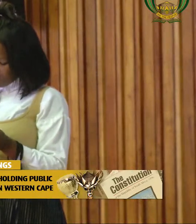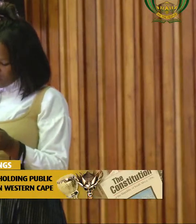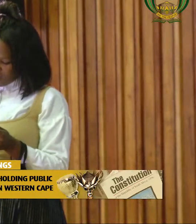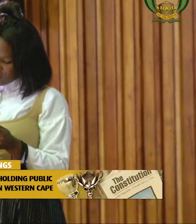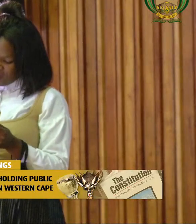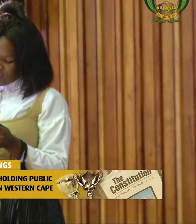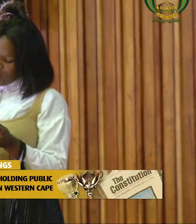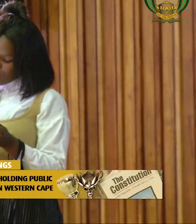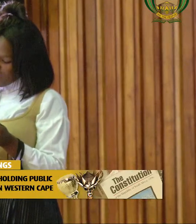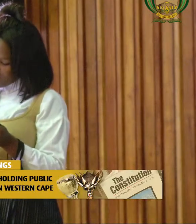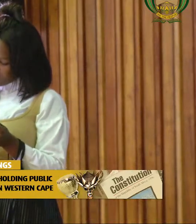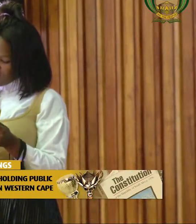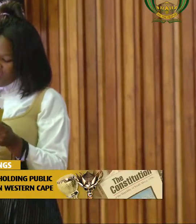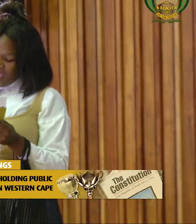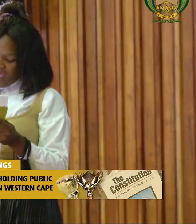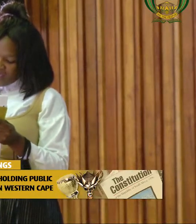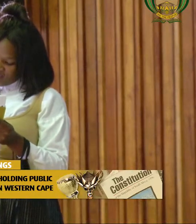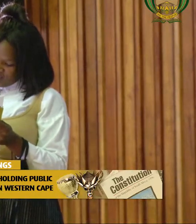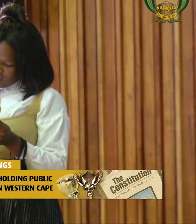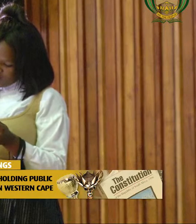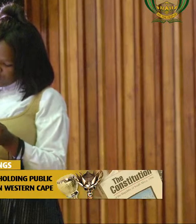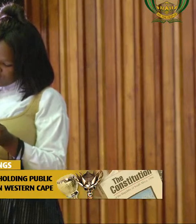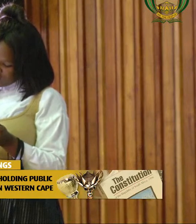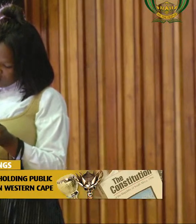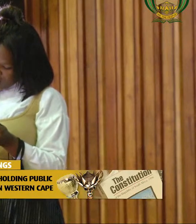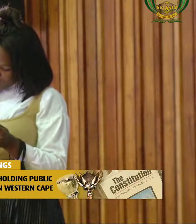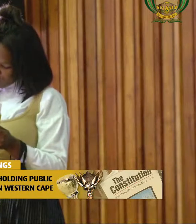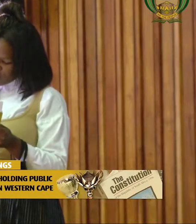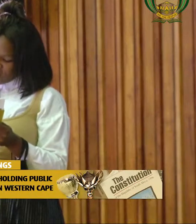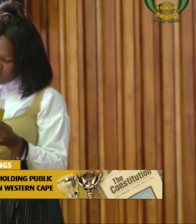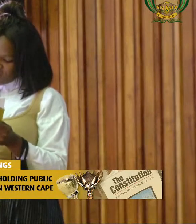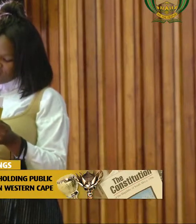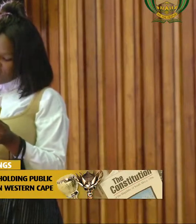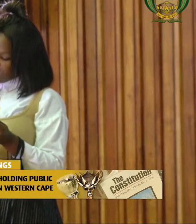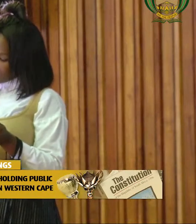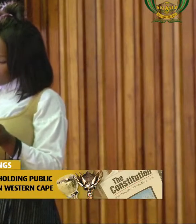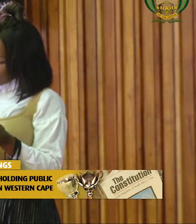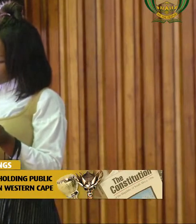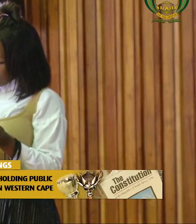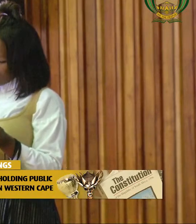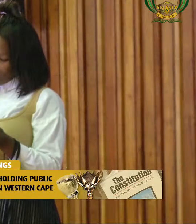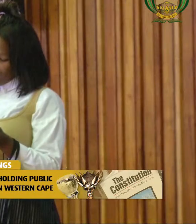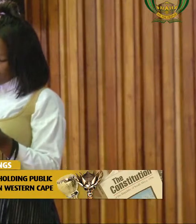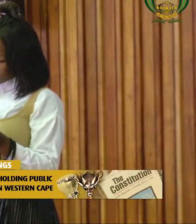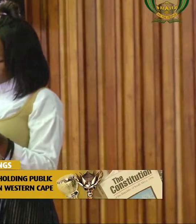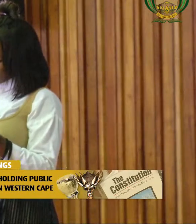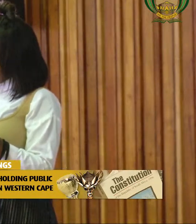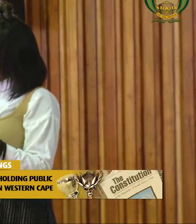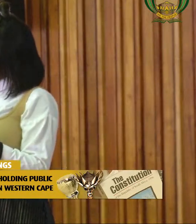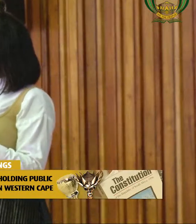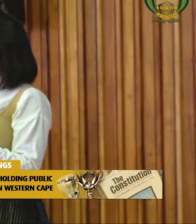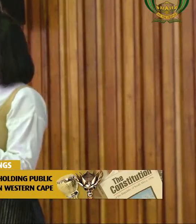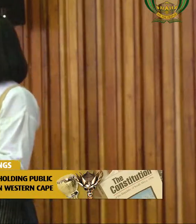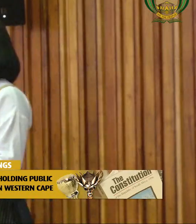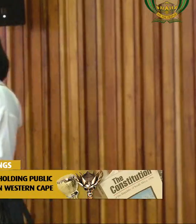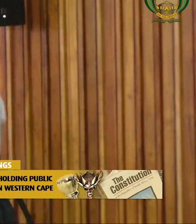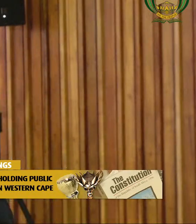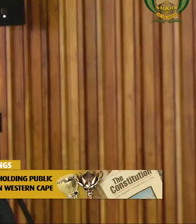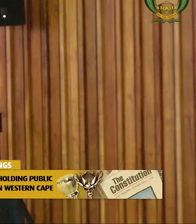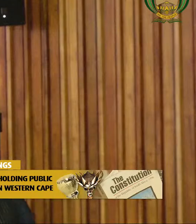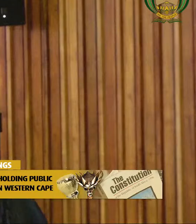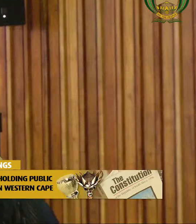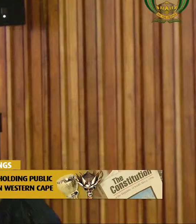South Africans in their own lands. And in conclusion, he says that the day will come for all this unfairness to stop.